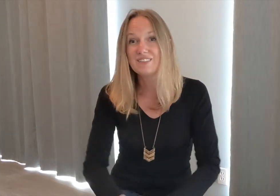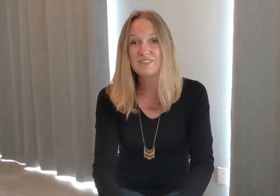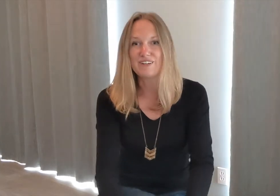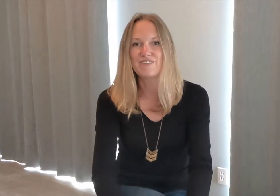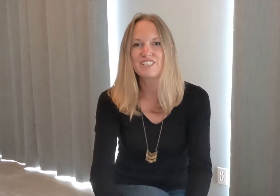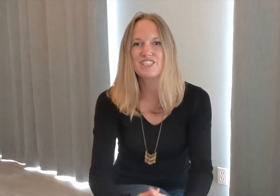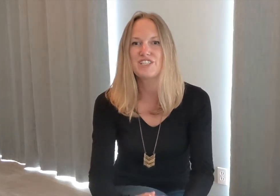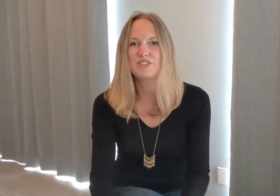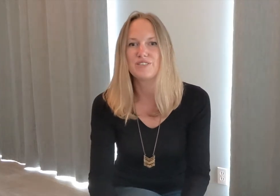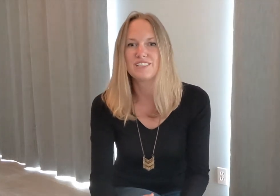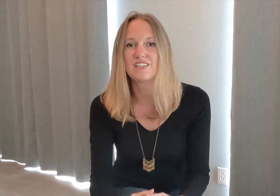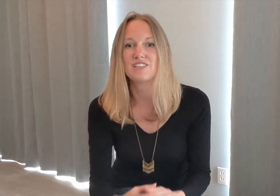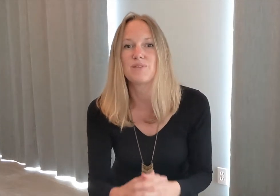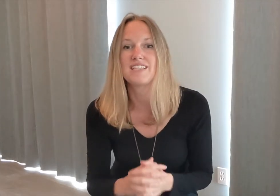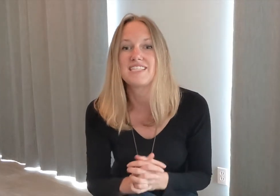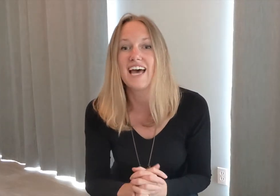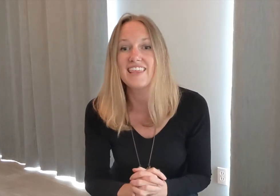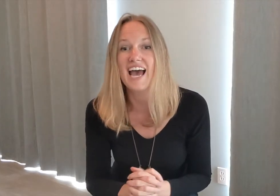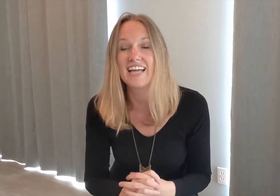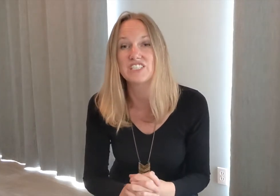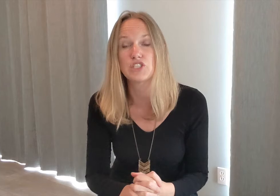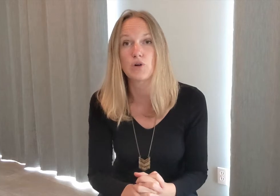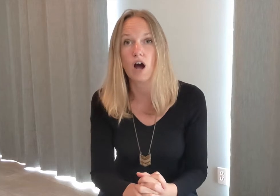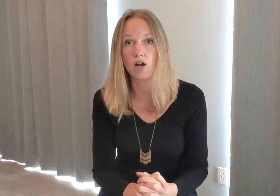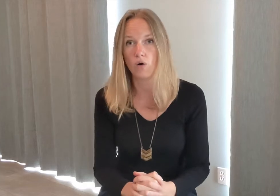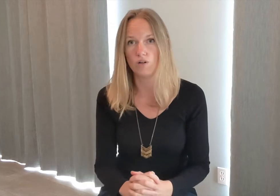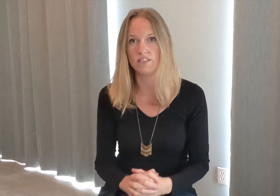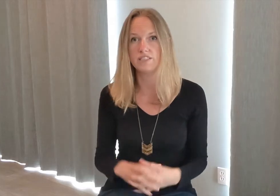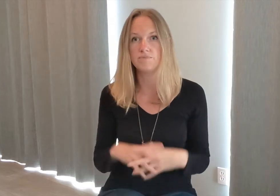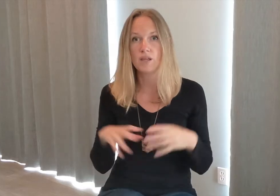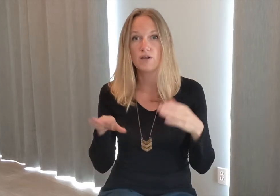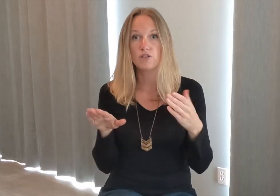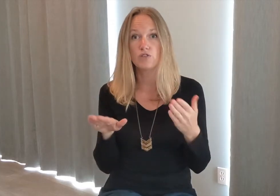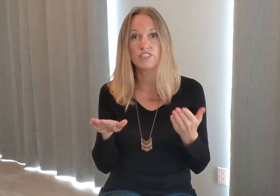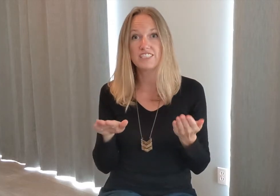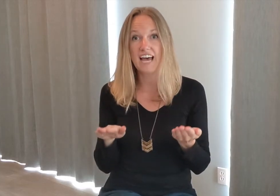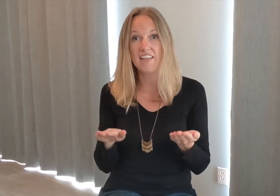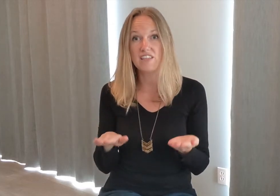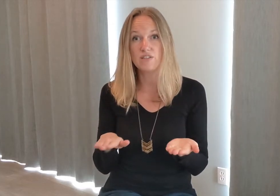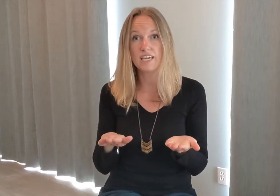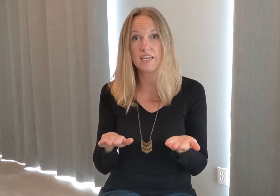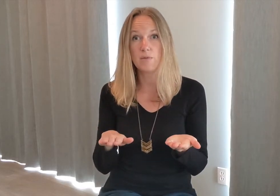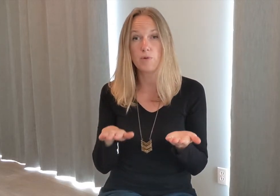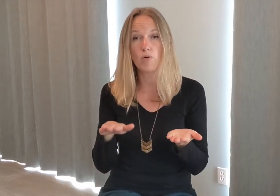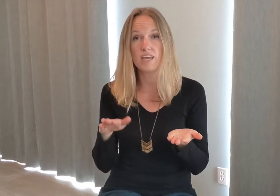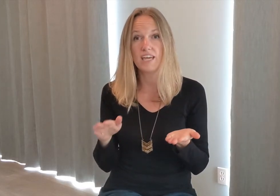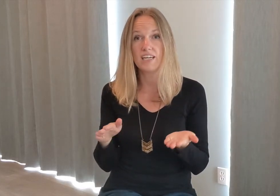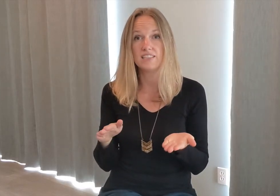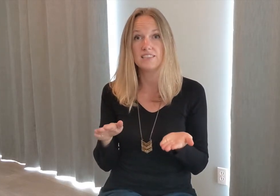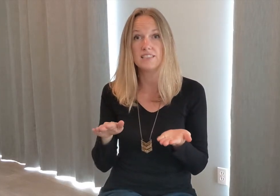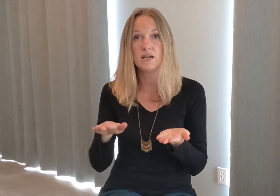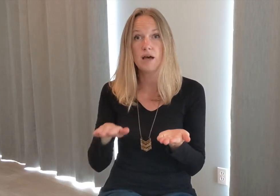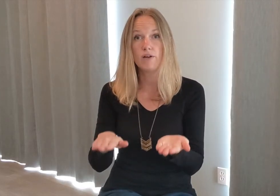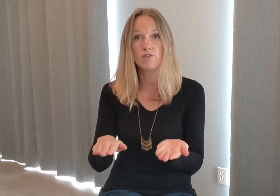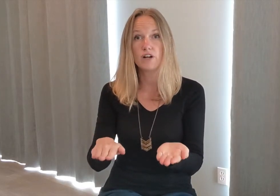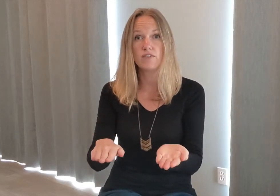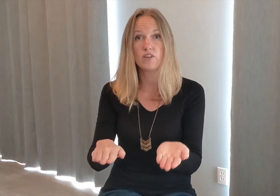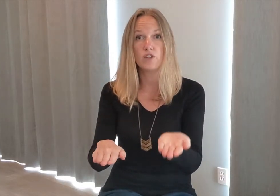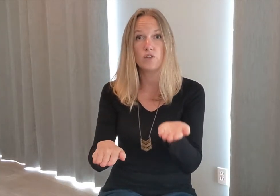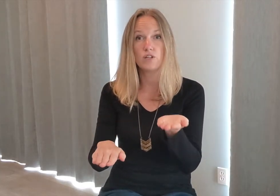so verse 2 starts with, death had a stronghold. So for death, you take both hands out in front of you, your